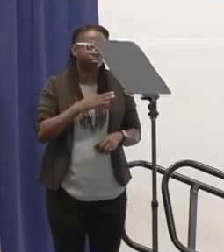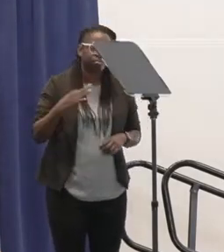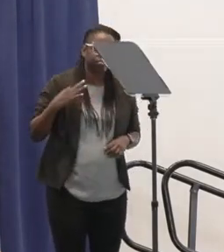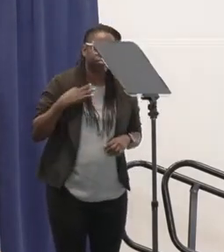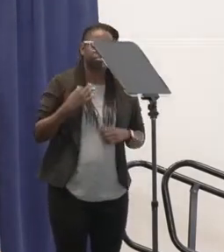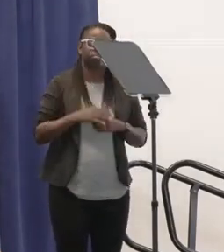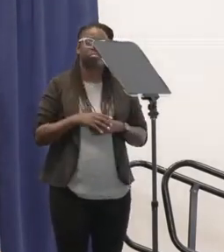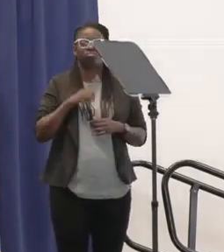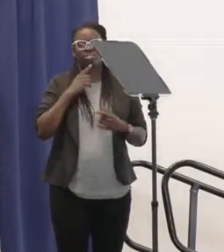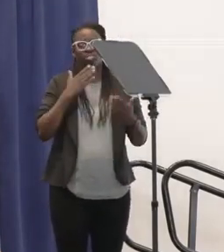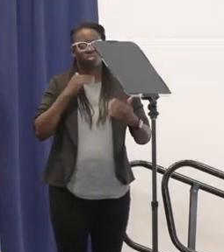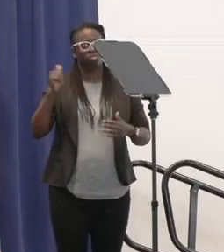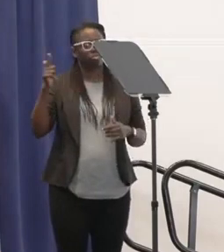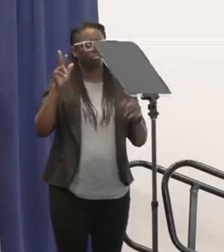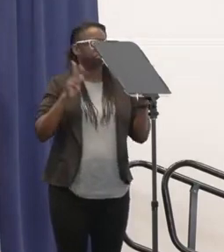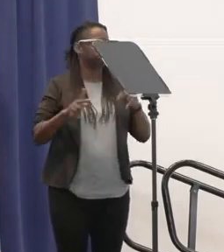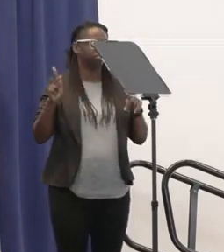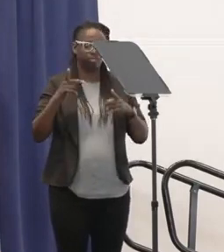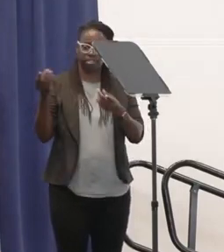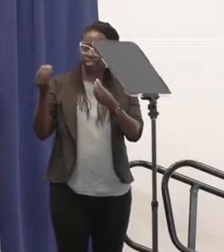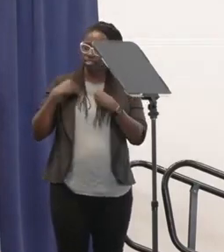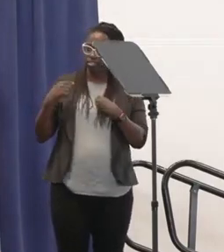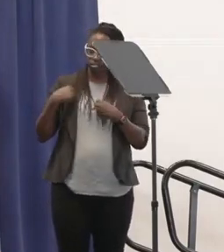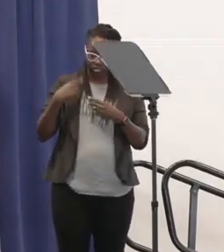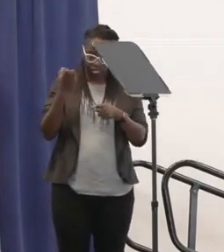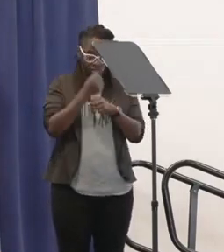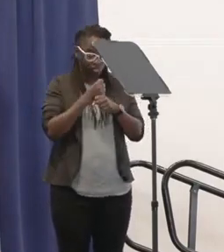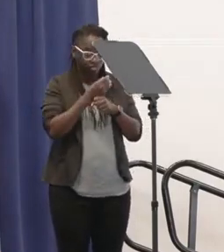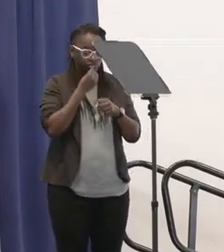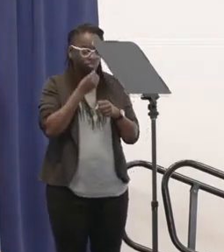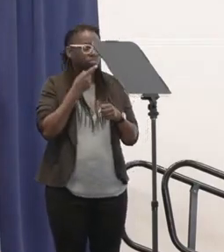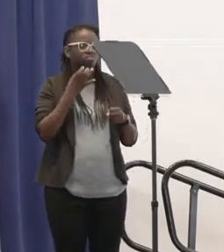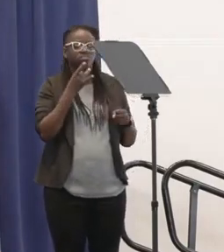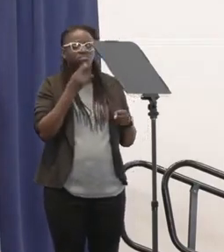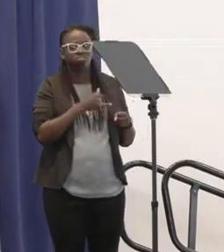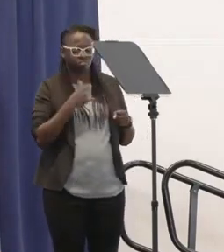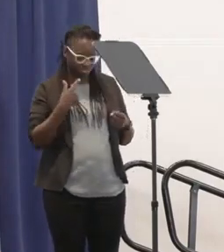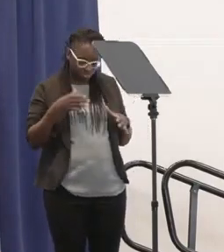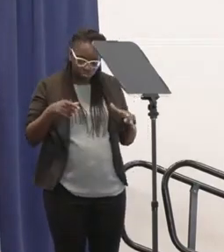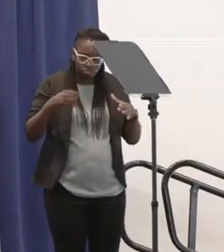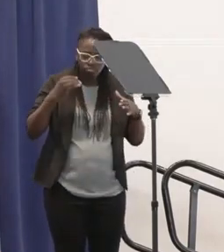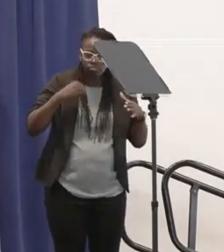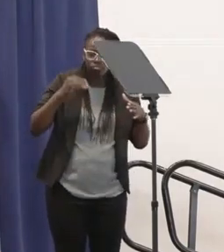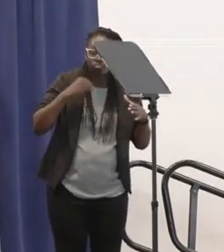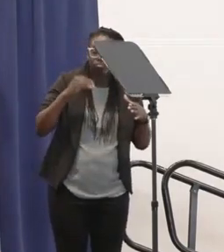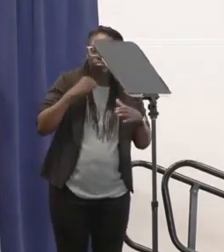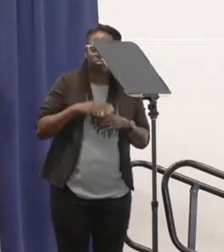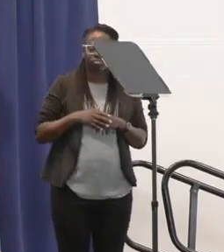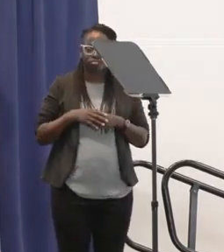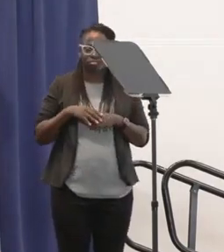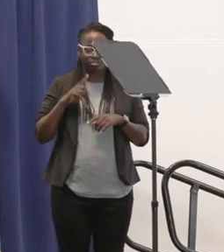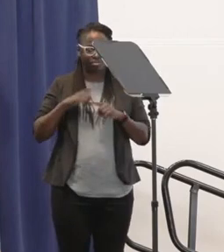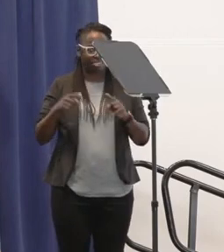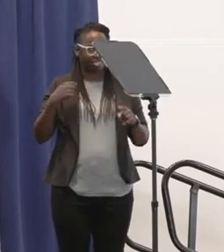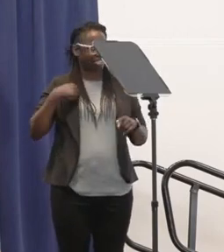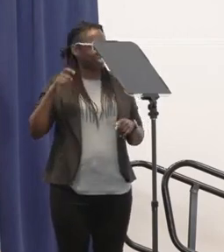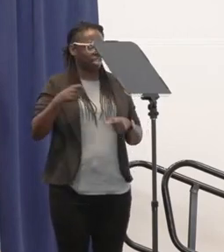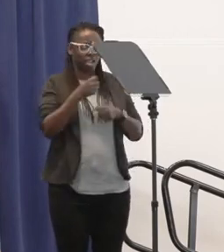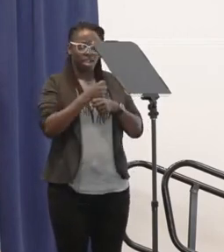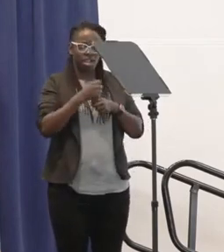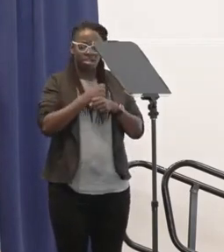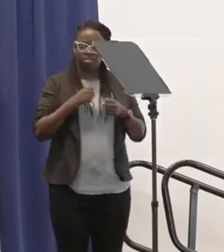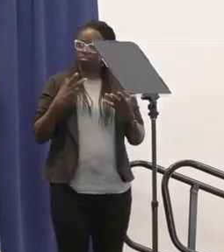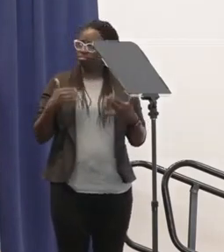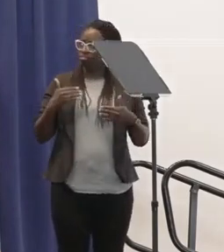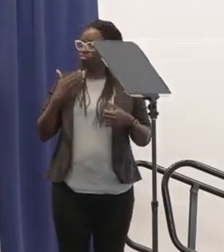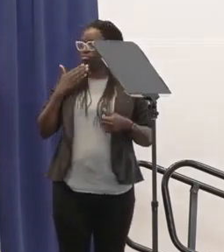folks who served us coffee and food this morning. We often forget them, but I needed my coffee this morning, so thank you to them. Of course, thank you to